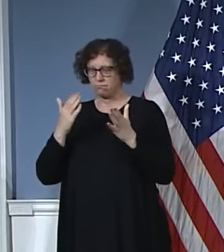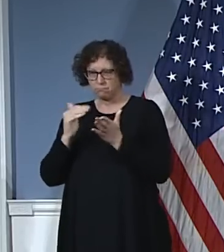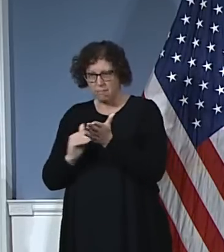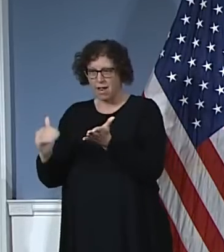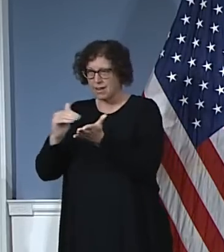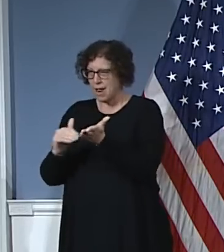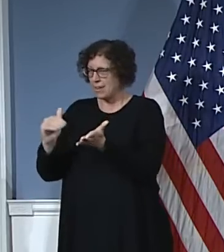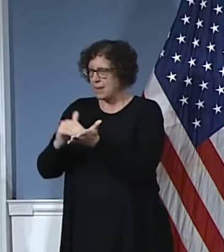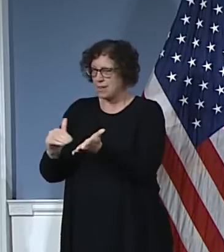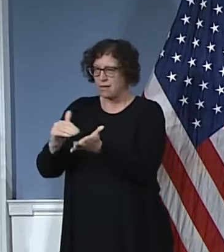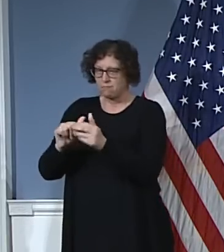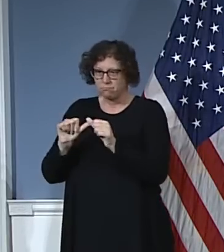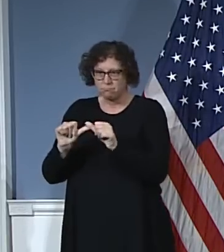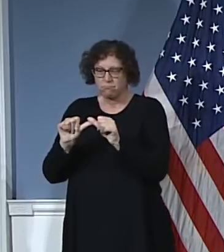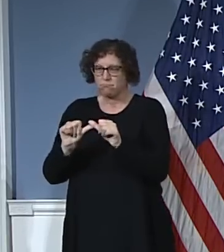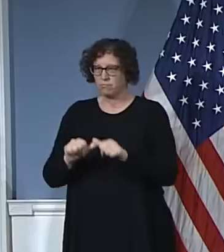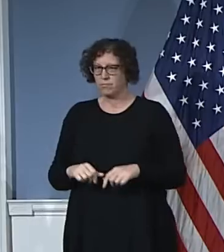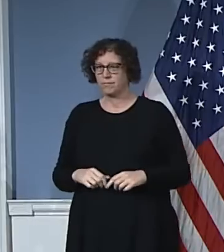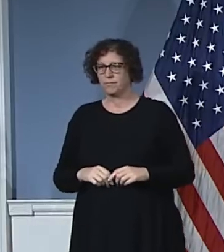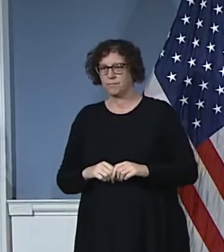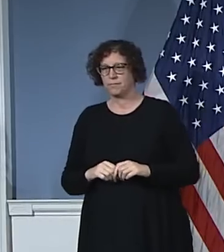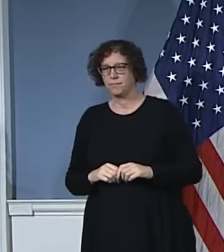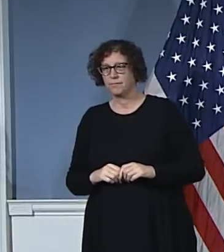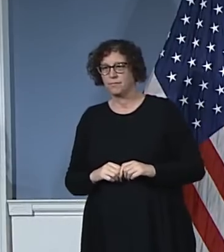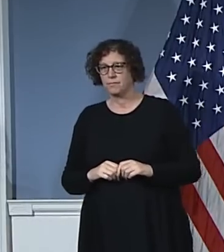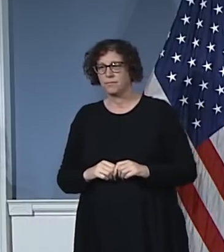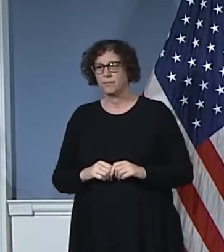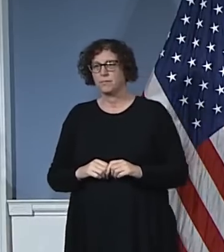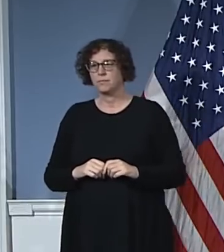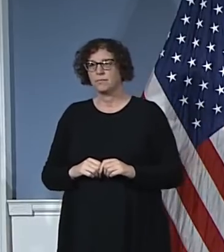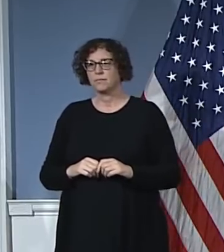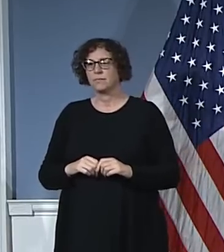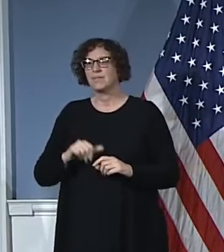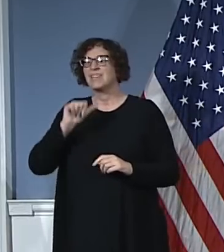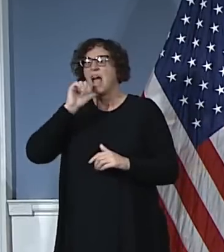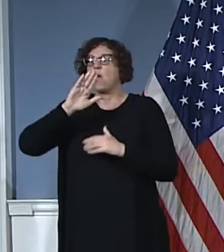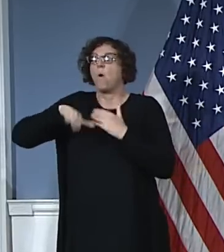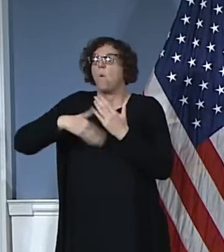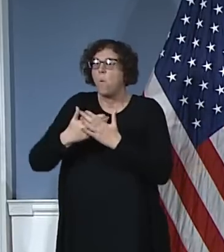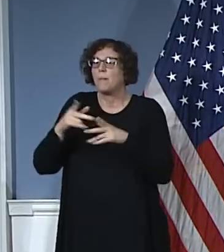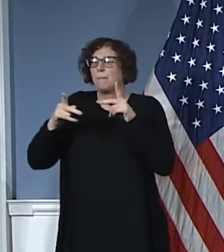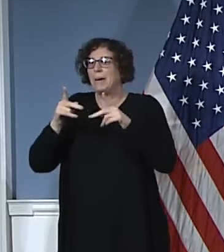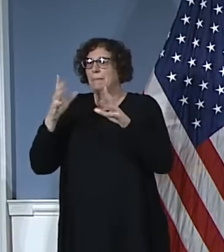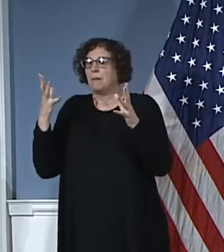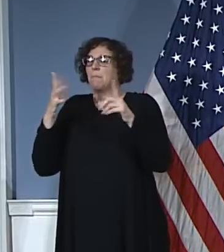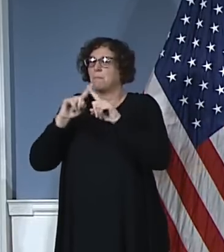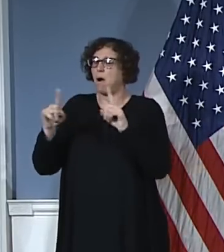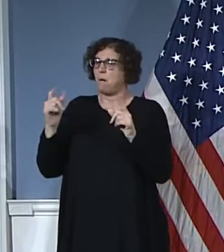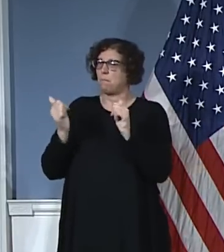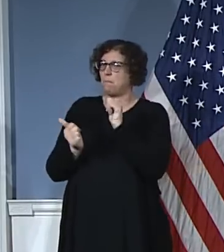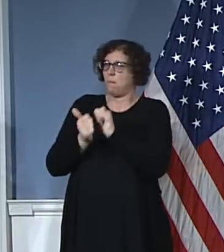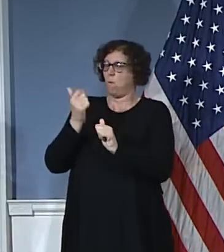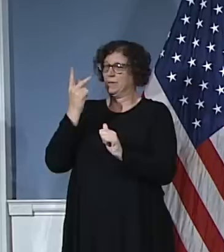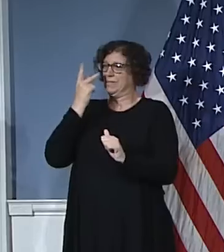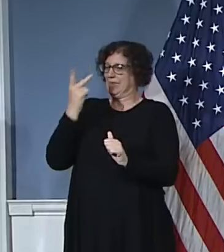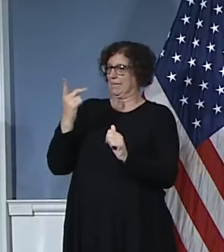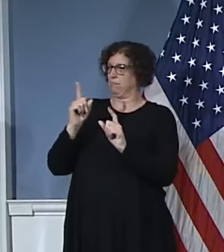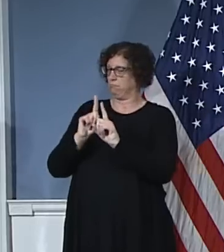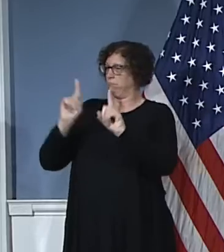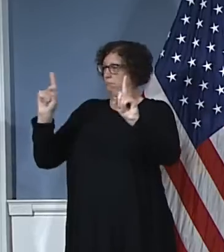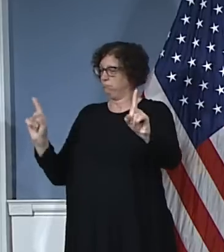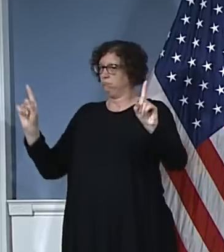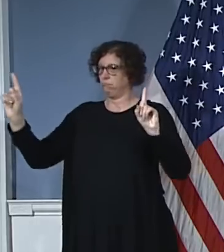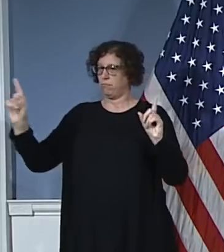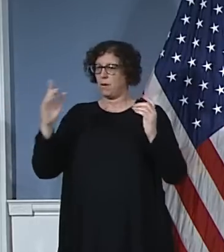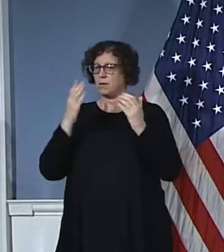park that I visited. Not universally, some issues. We will double down on the education piece. And this, I'll tell you,